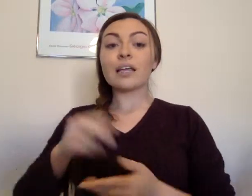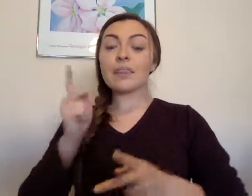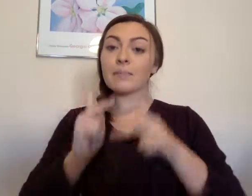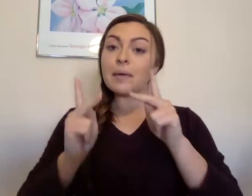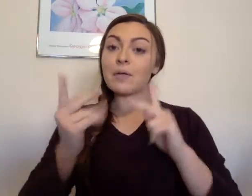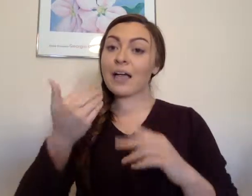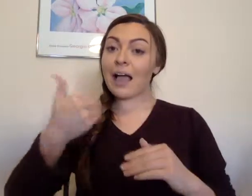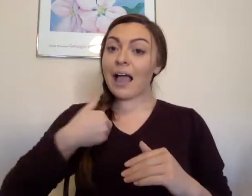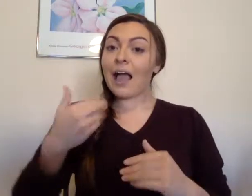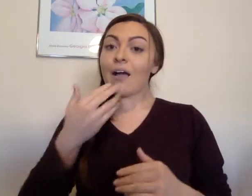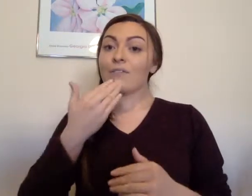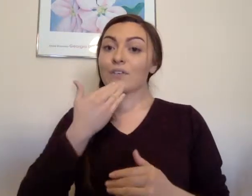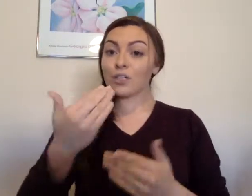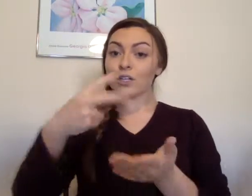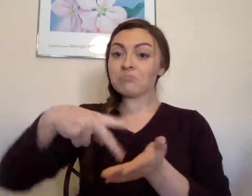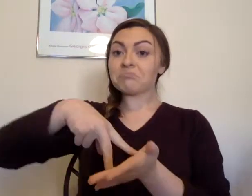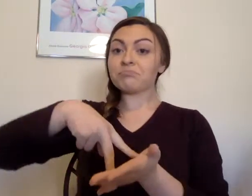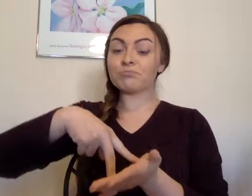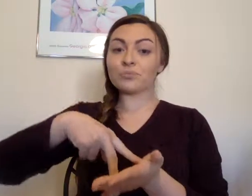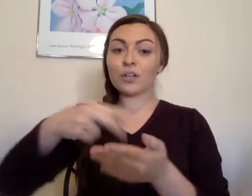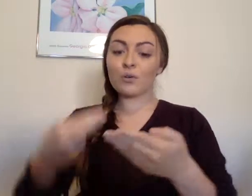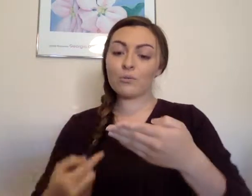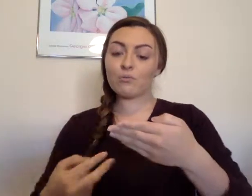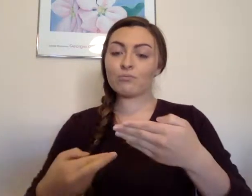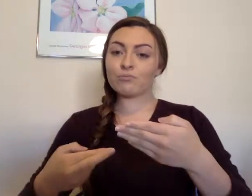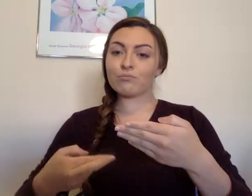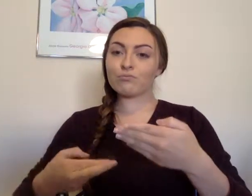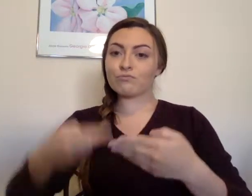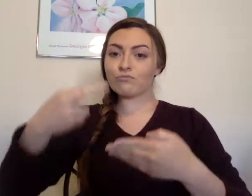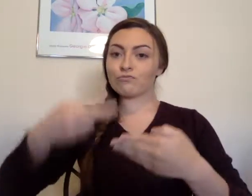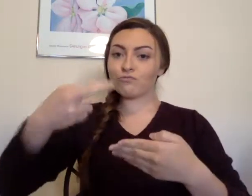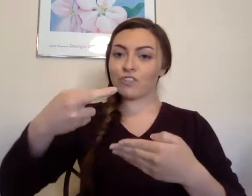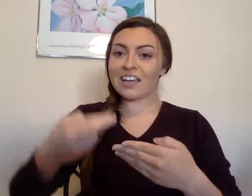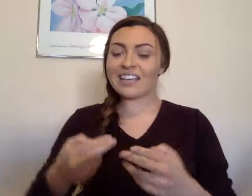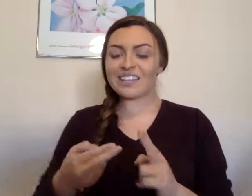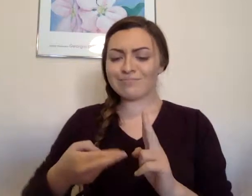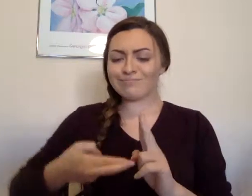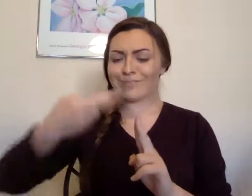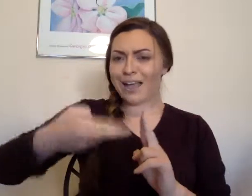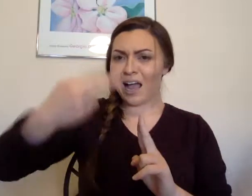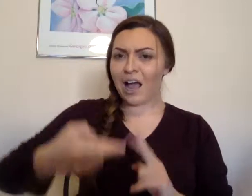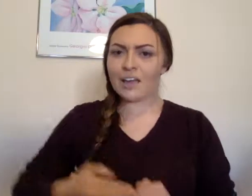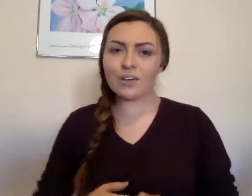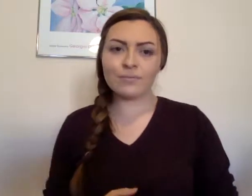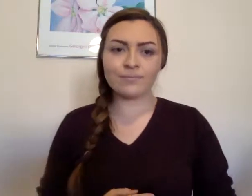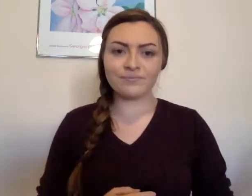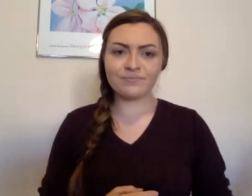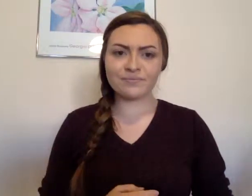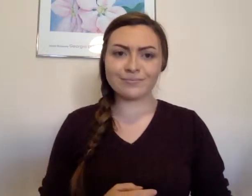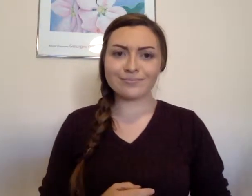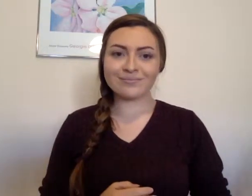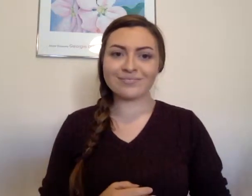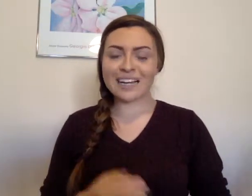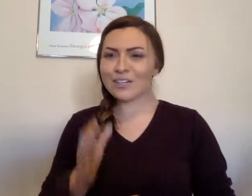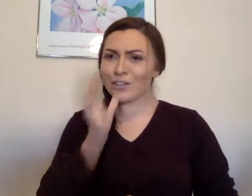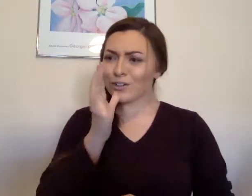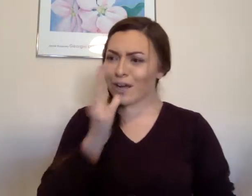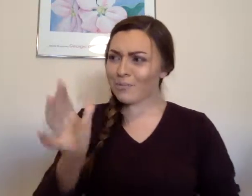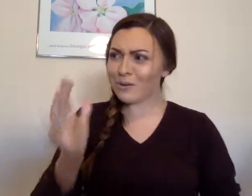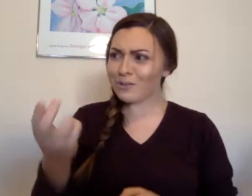rated themselves higher on their self-evaluation. And it turns out your grandma was right, because she was pretty